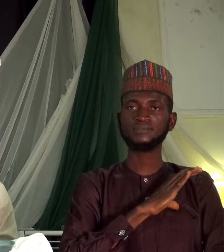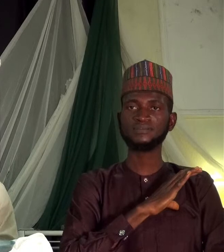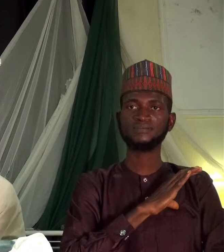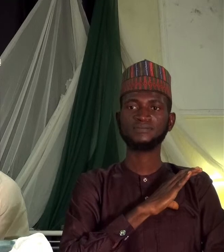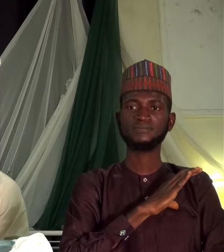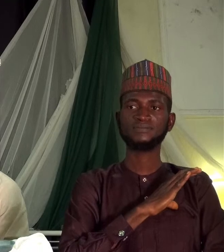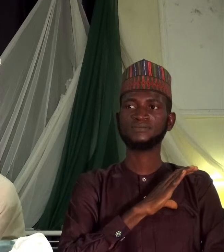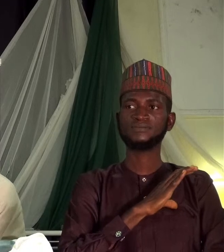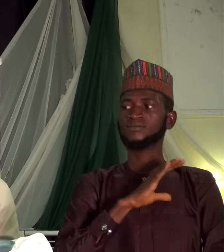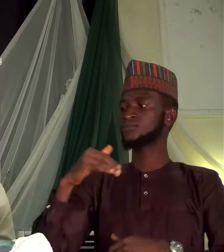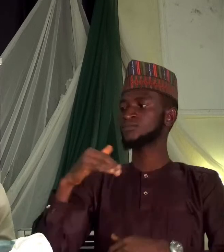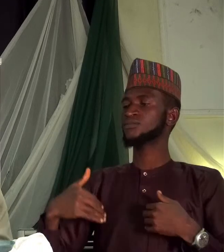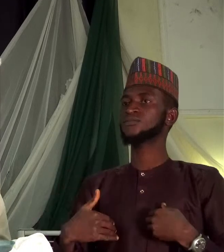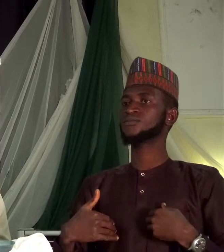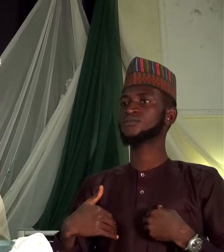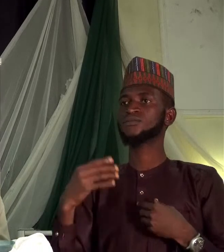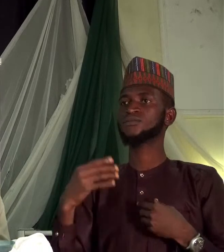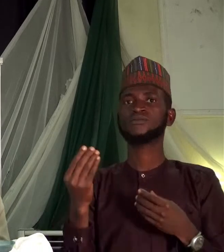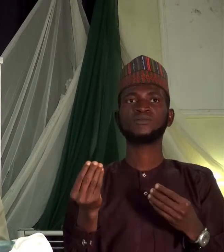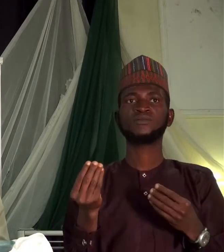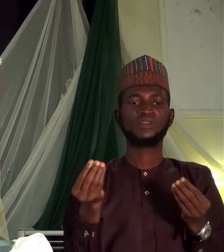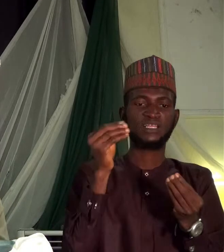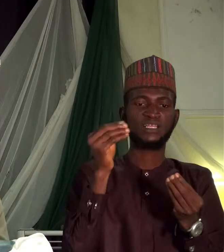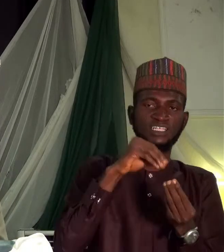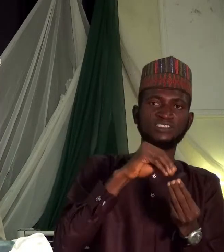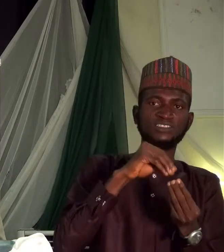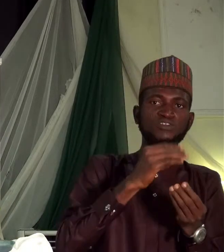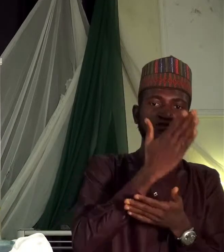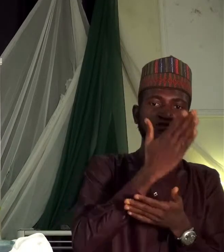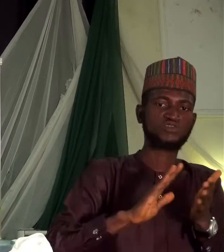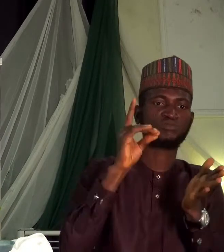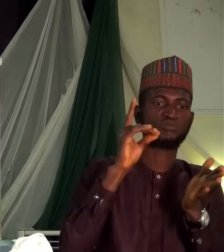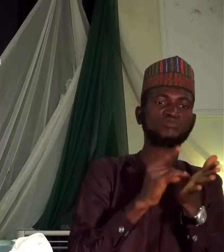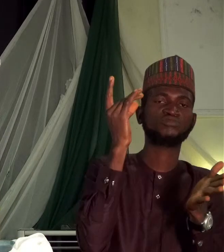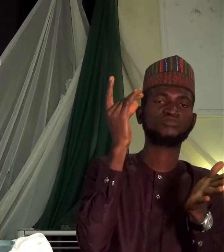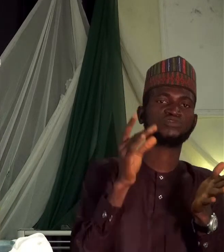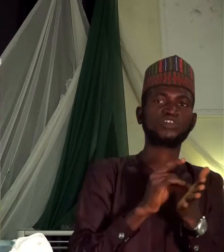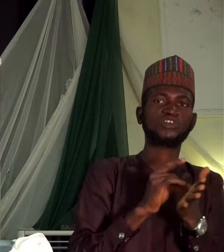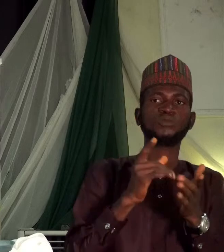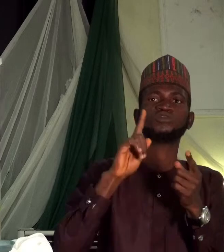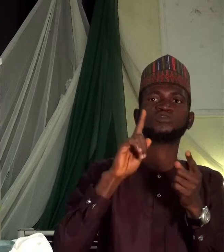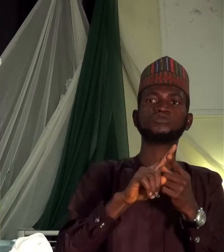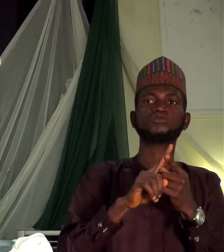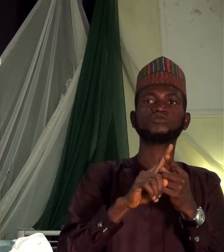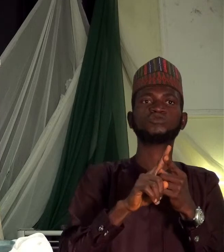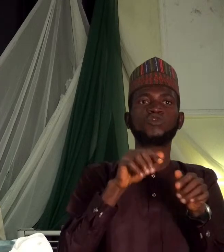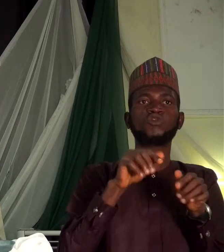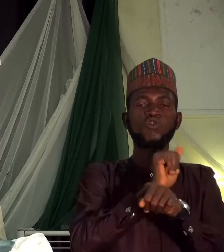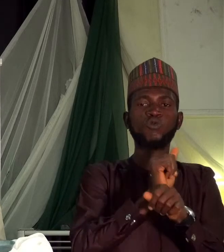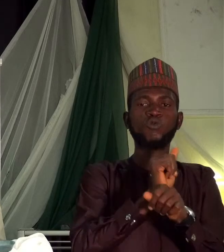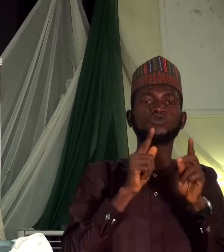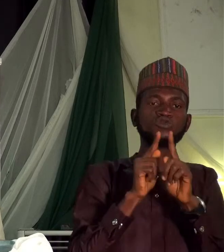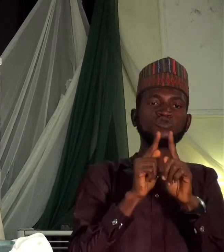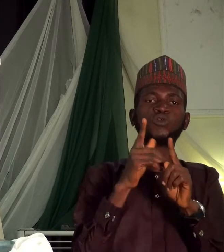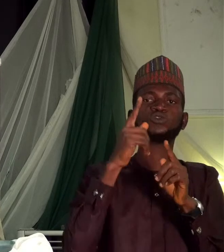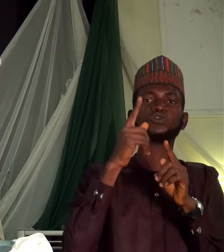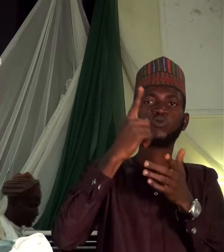I have put up a 13-page document to be a guide towards what I've been requested to speak